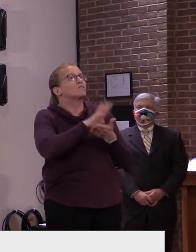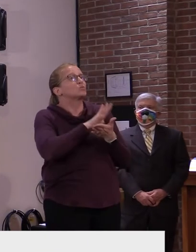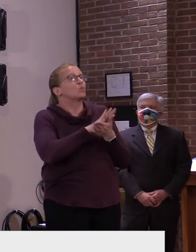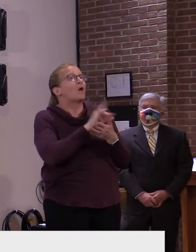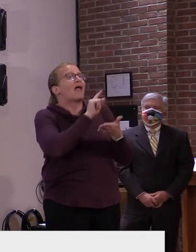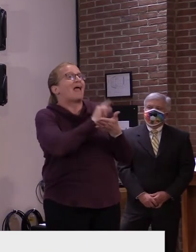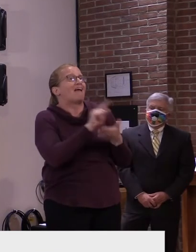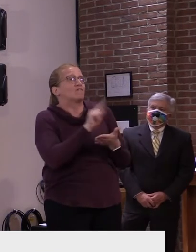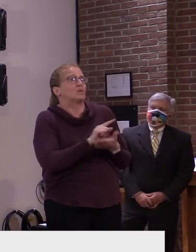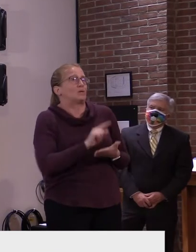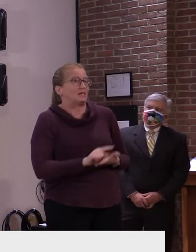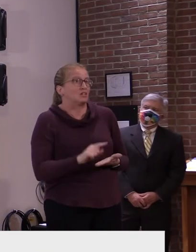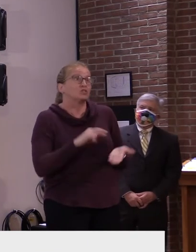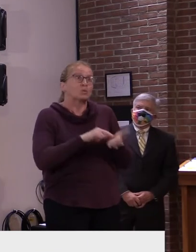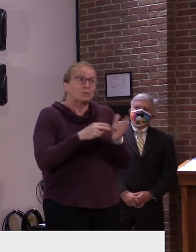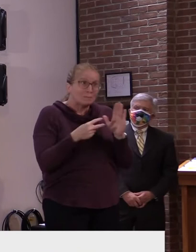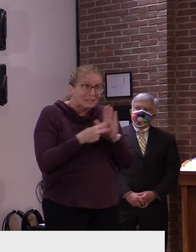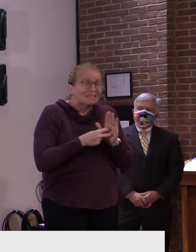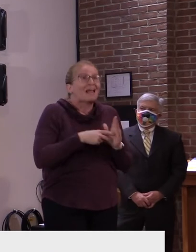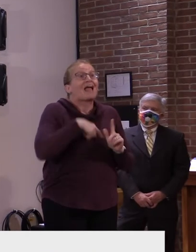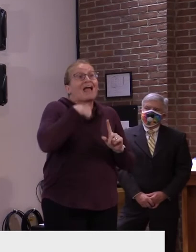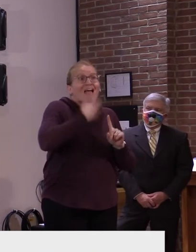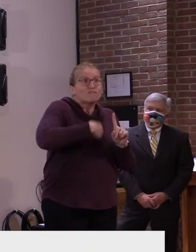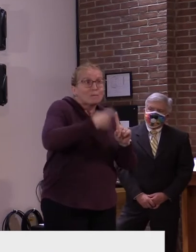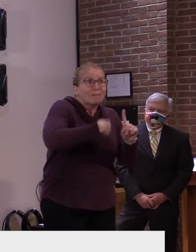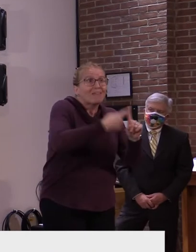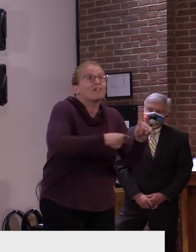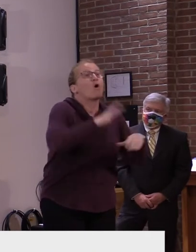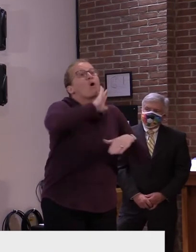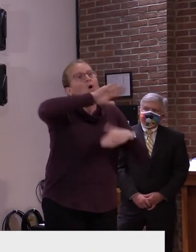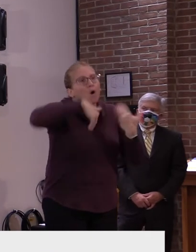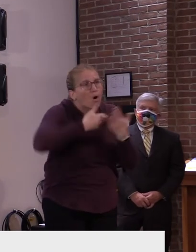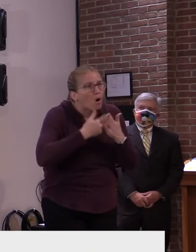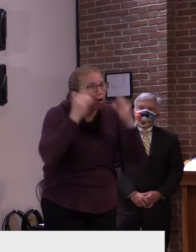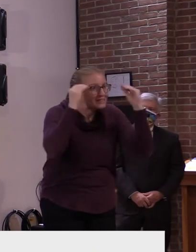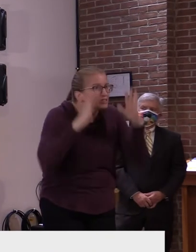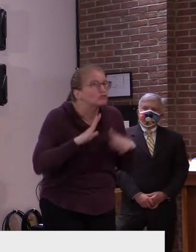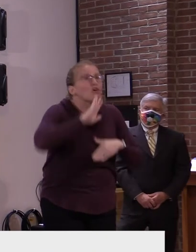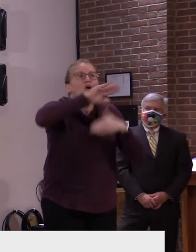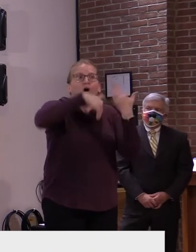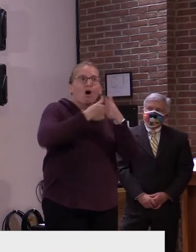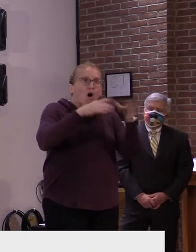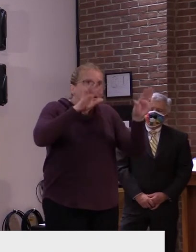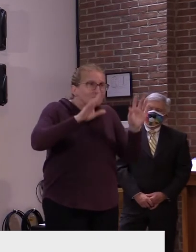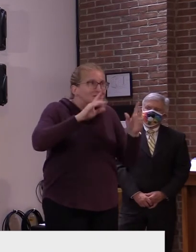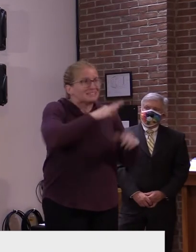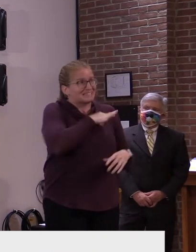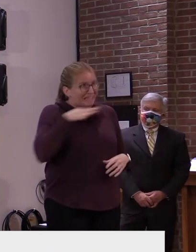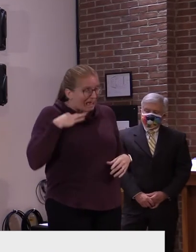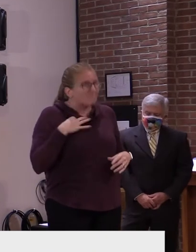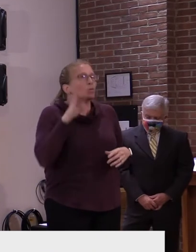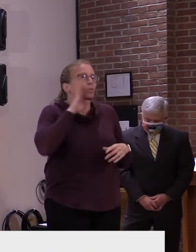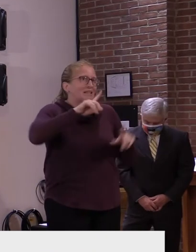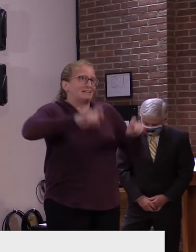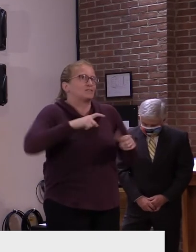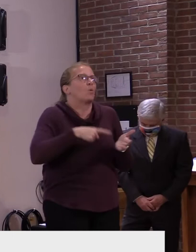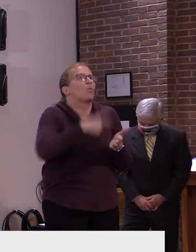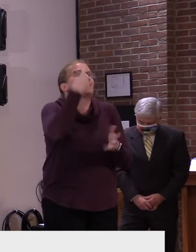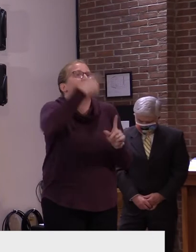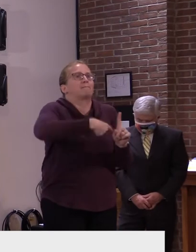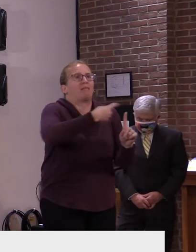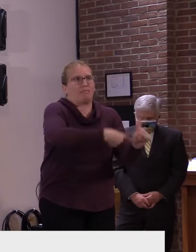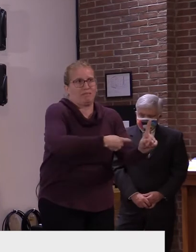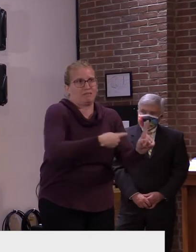month teachers and staff and all schools will have been tested our contractor will provide the training technical